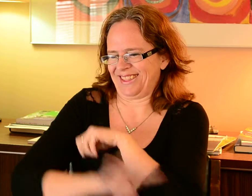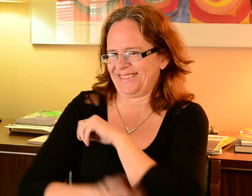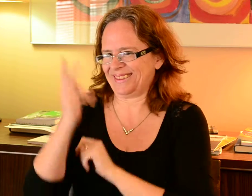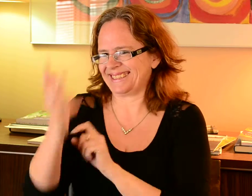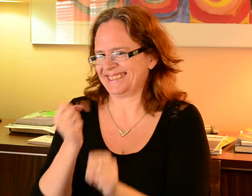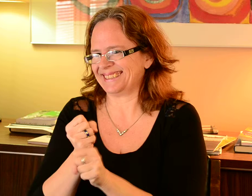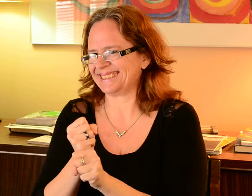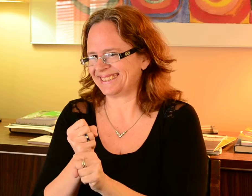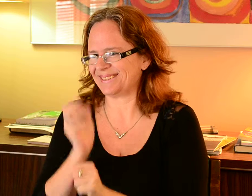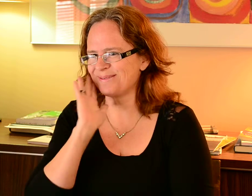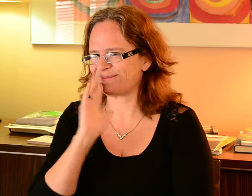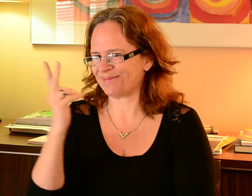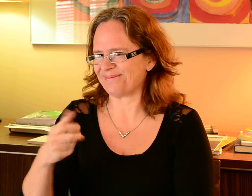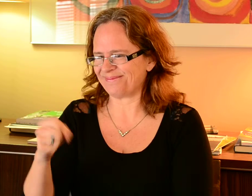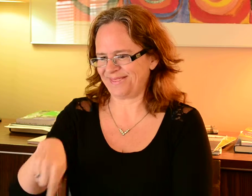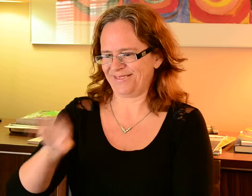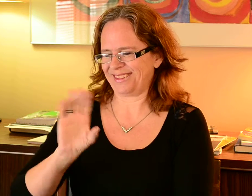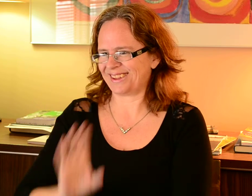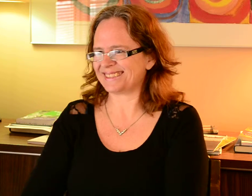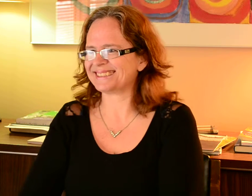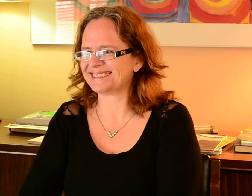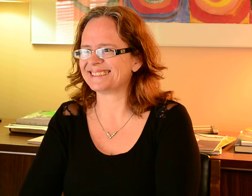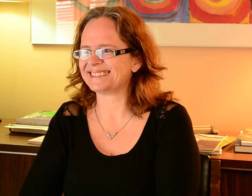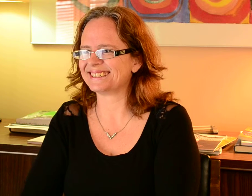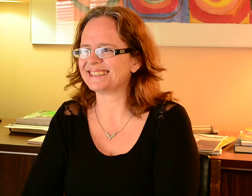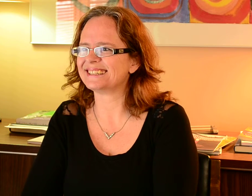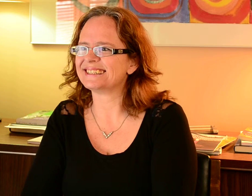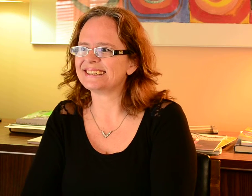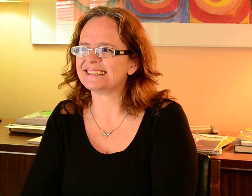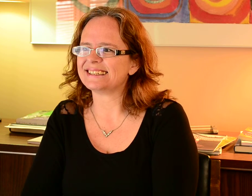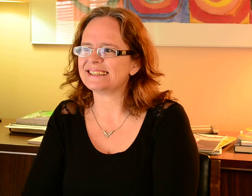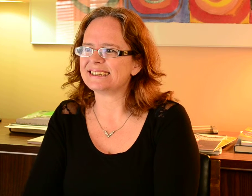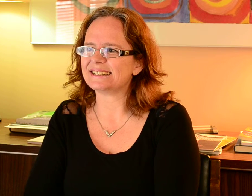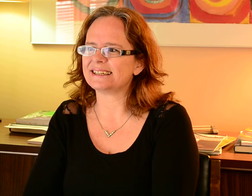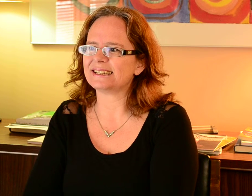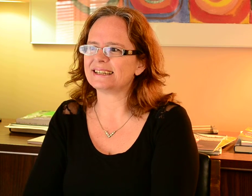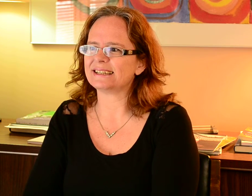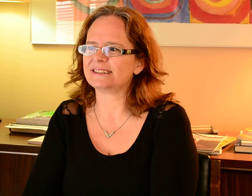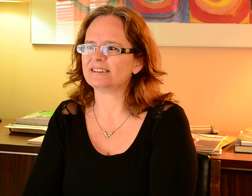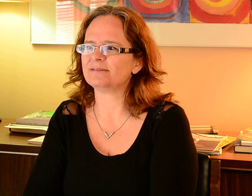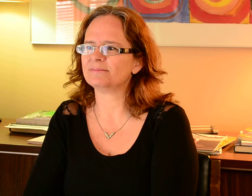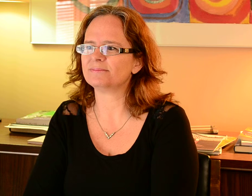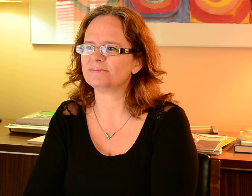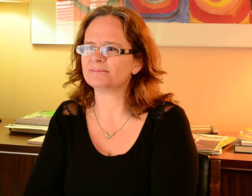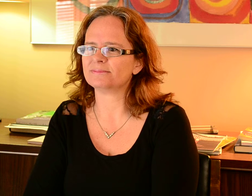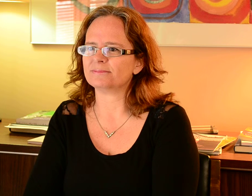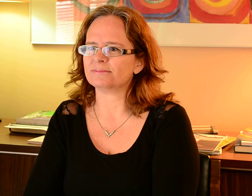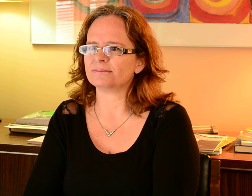Yes, it'll be 3 years this fall. And would deaf interpretation be your job now, or is that